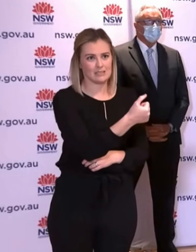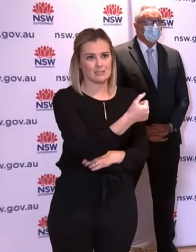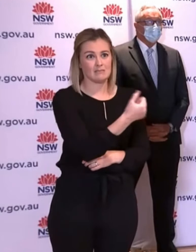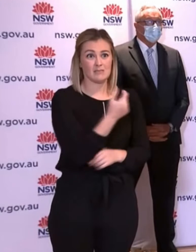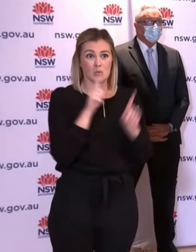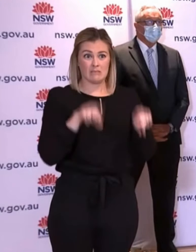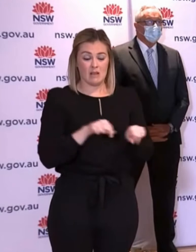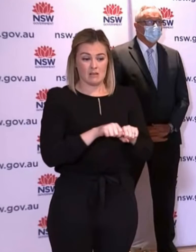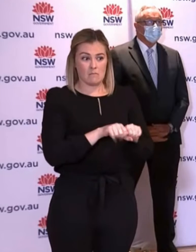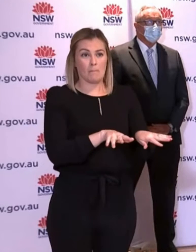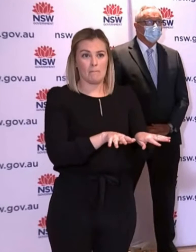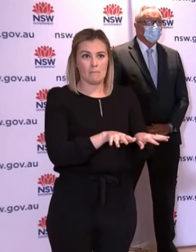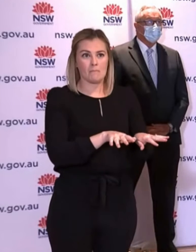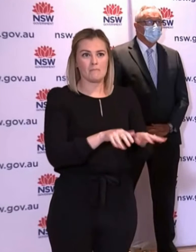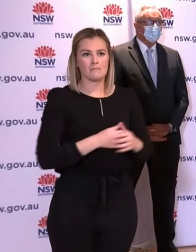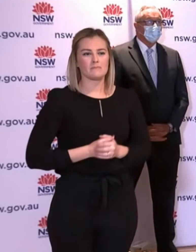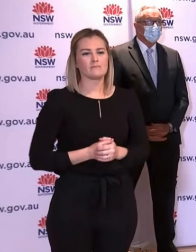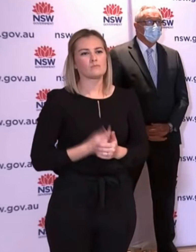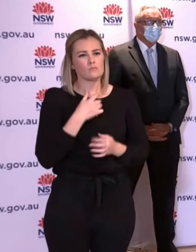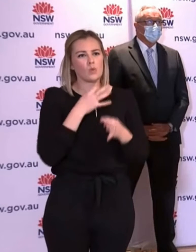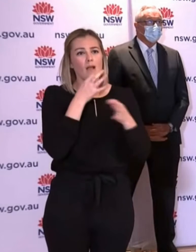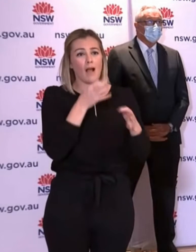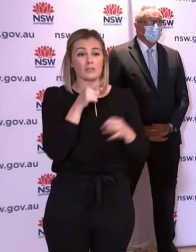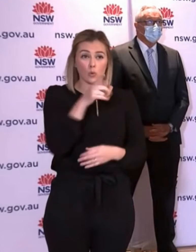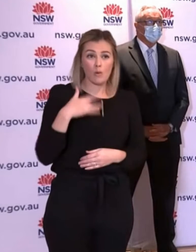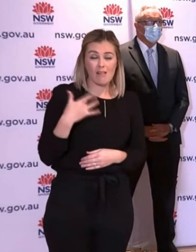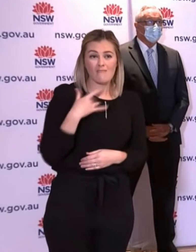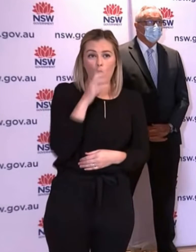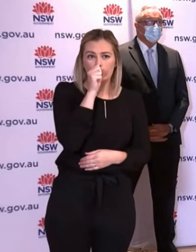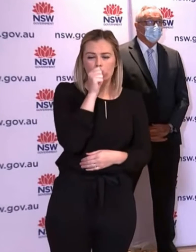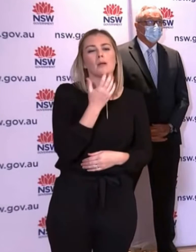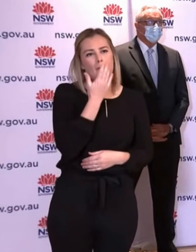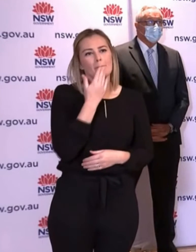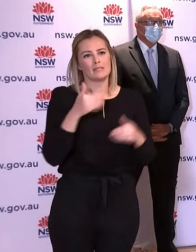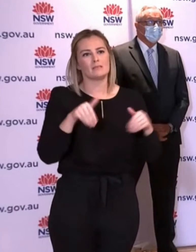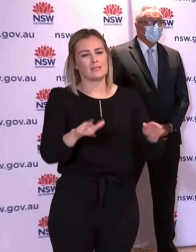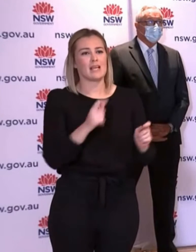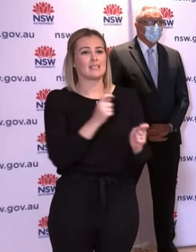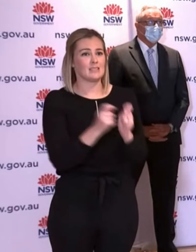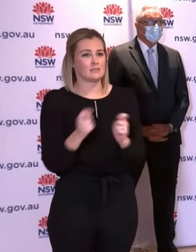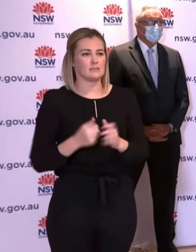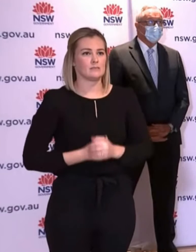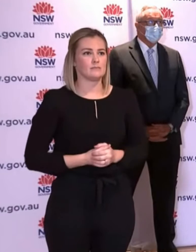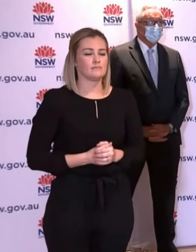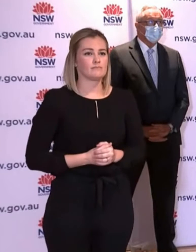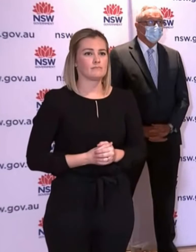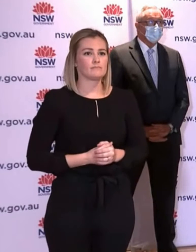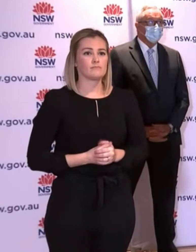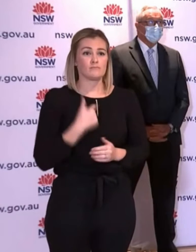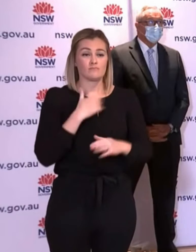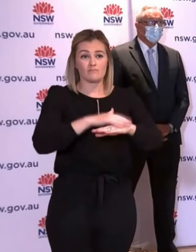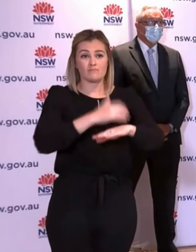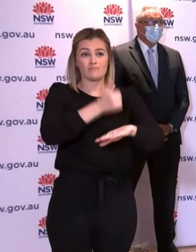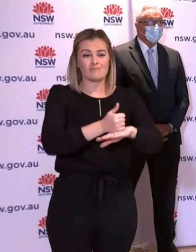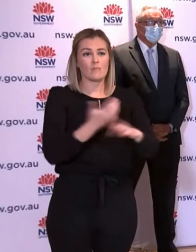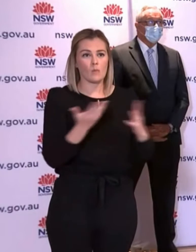And so for all residents of Orange, please come forward to get tested. There are new testing options available at the